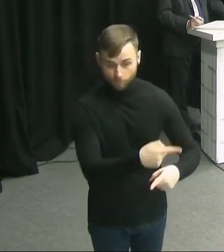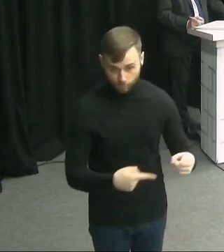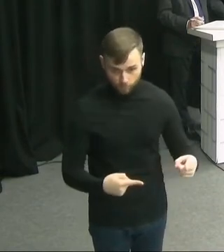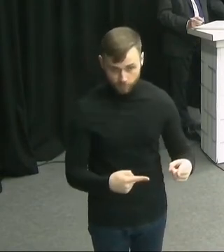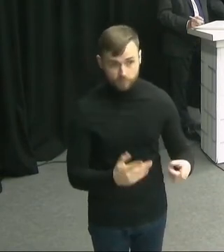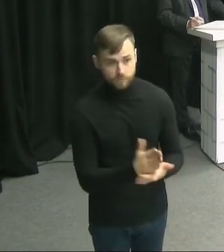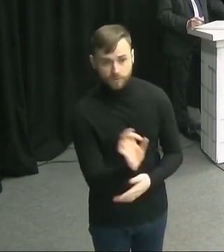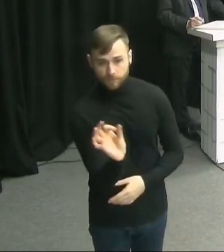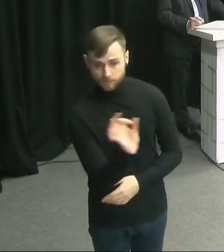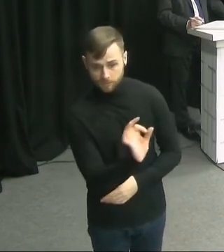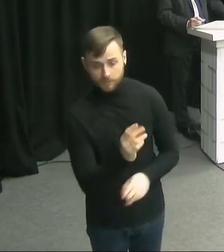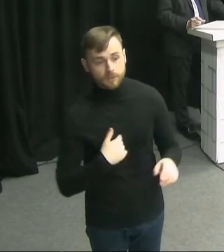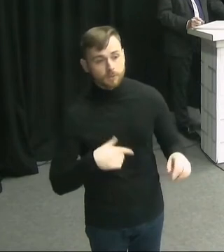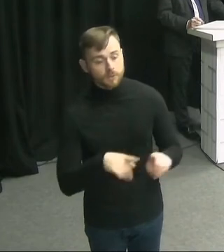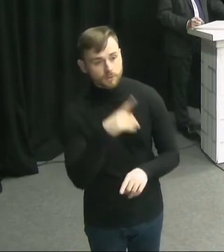the institutional context,